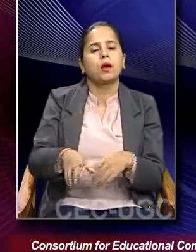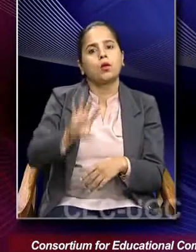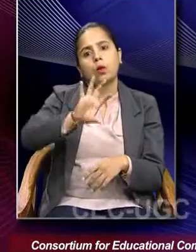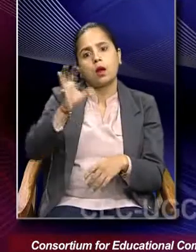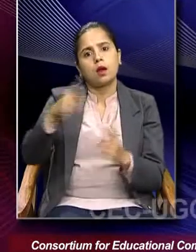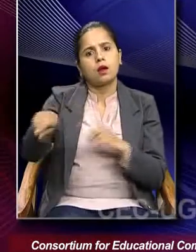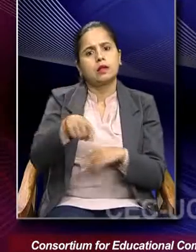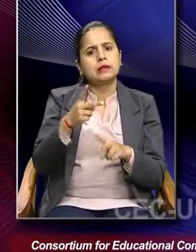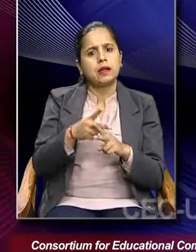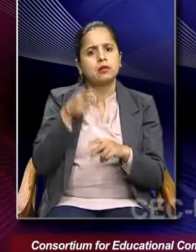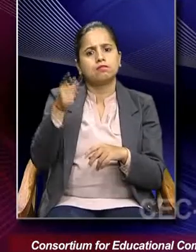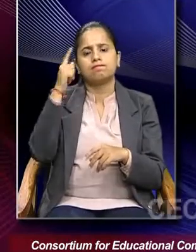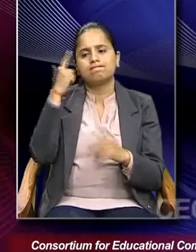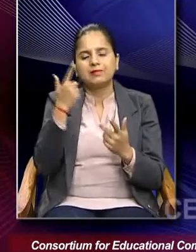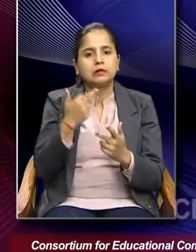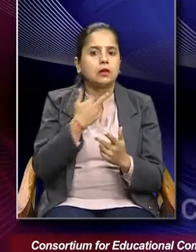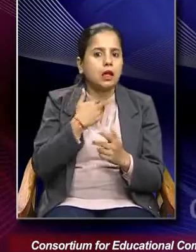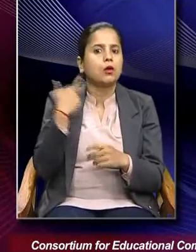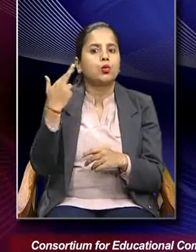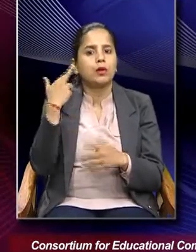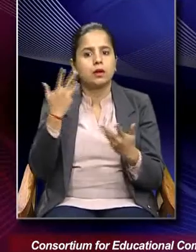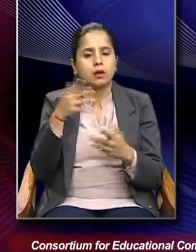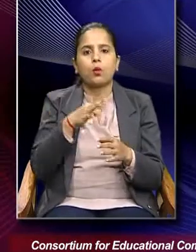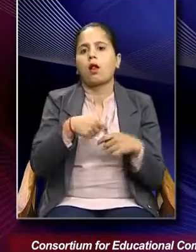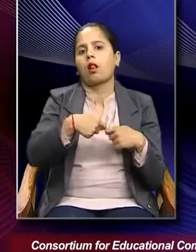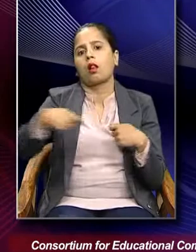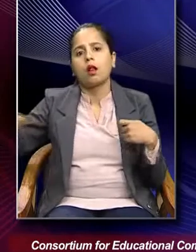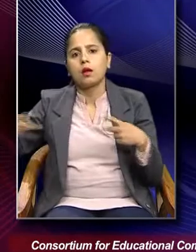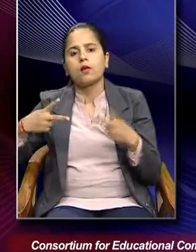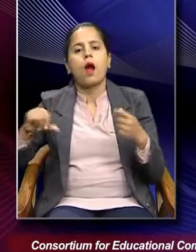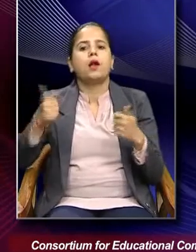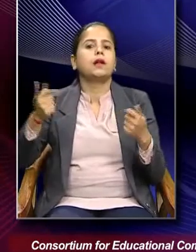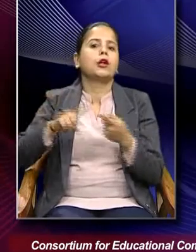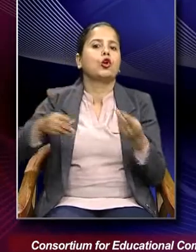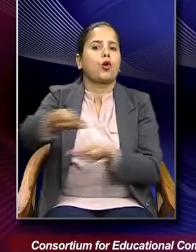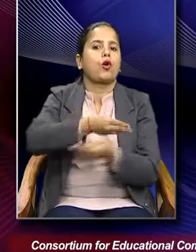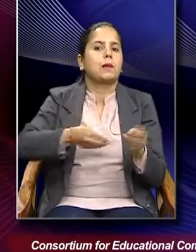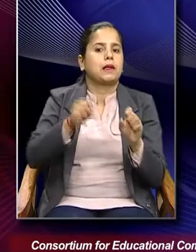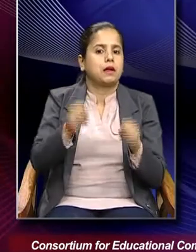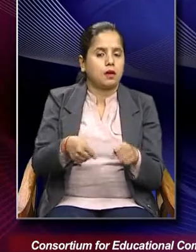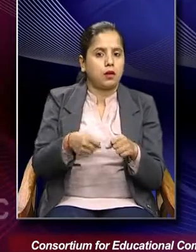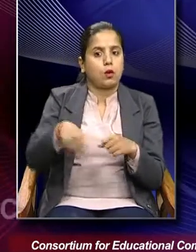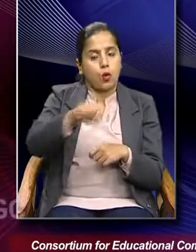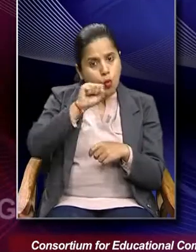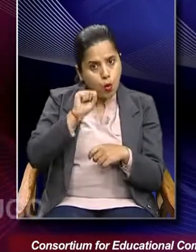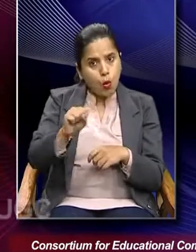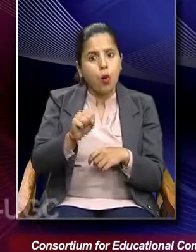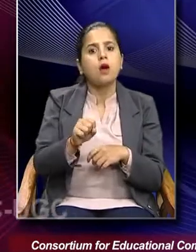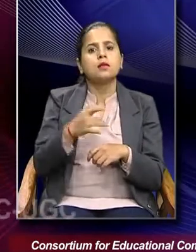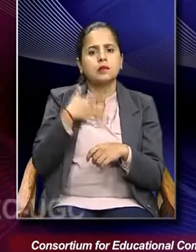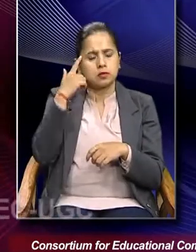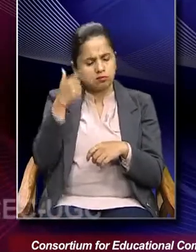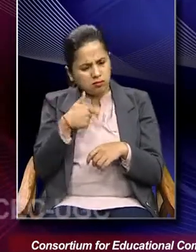is conditioned by the development and expansion of another economy to which their own is